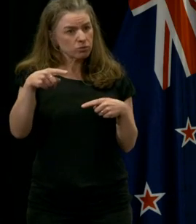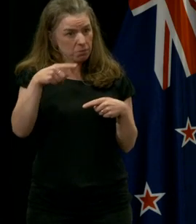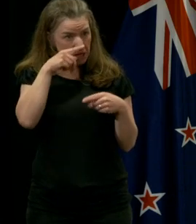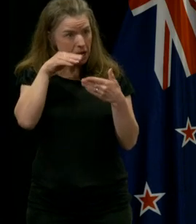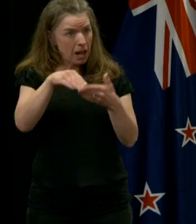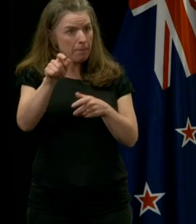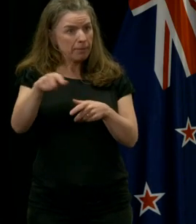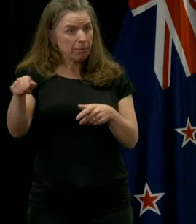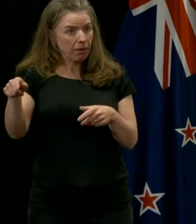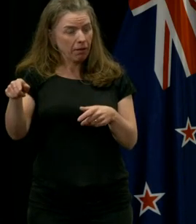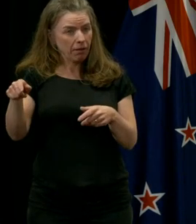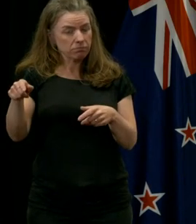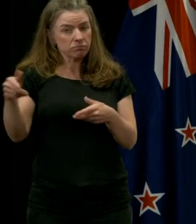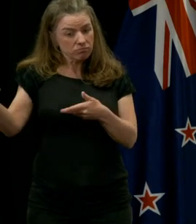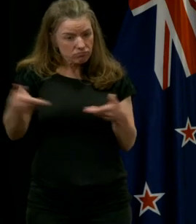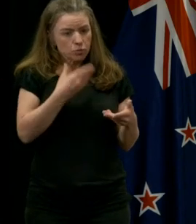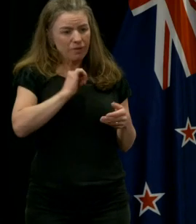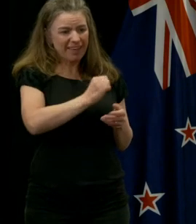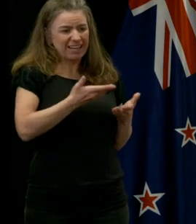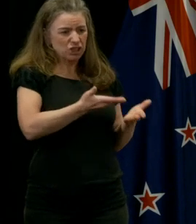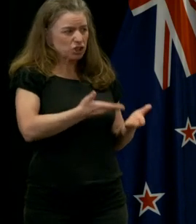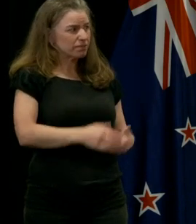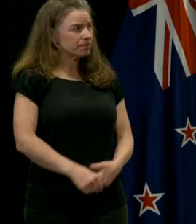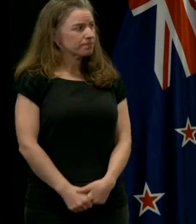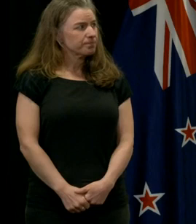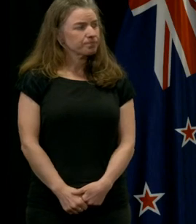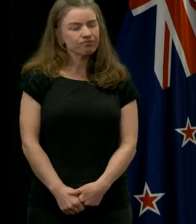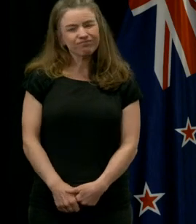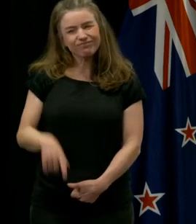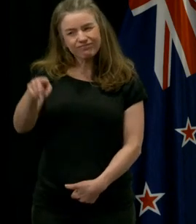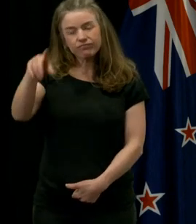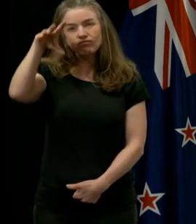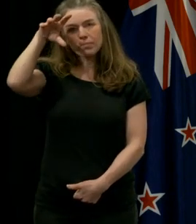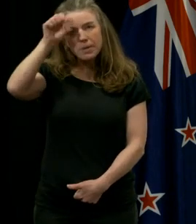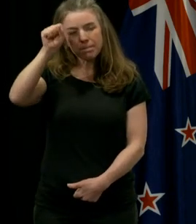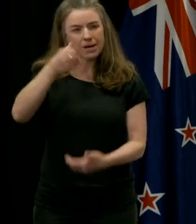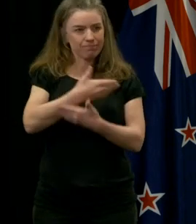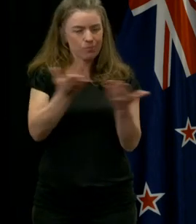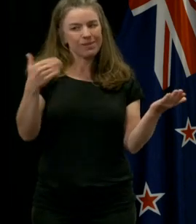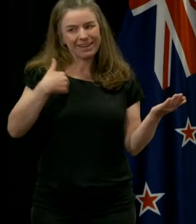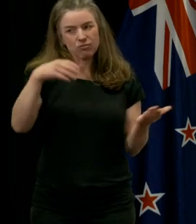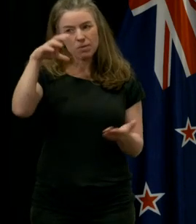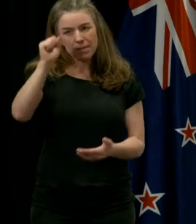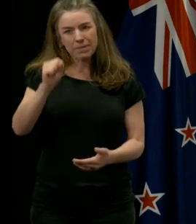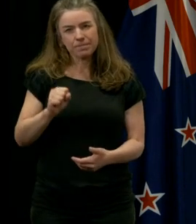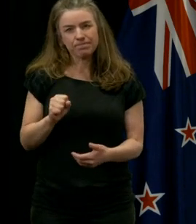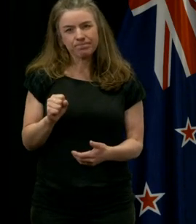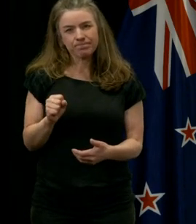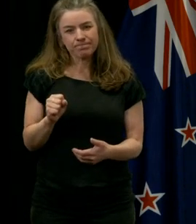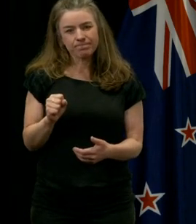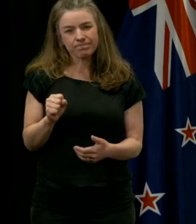whether that might be made available for people in that situation. I think what people have to remember here is that that